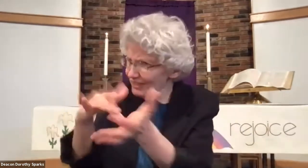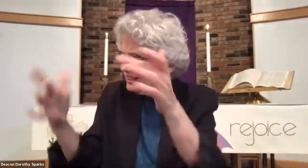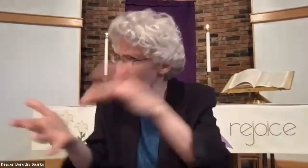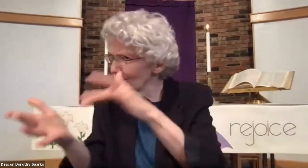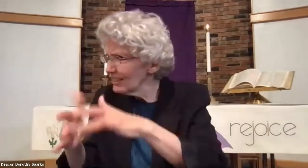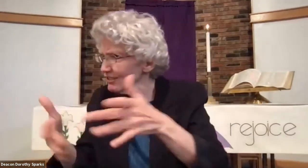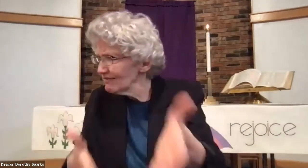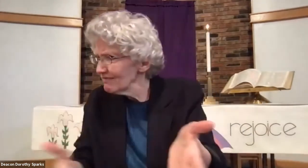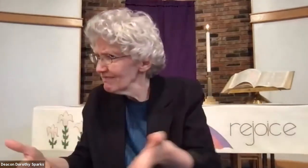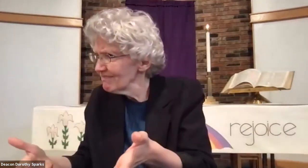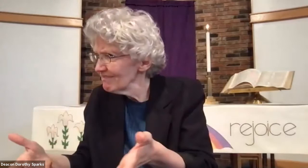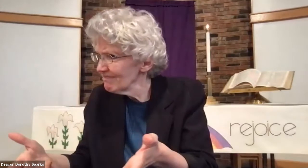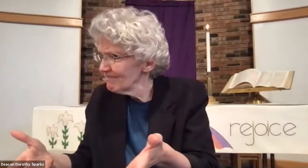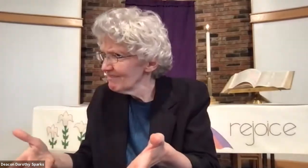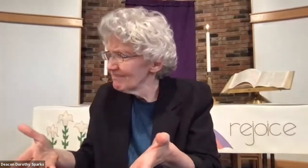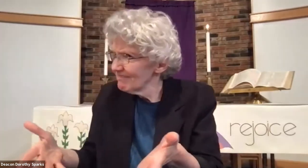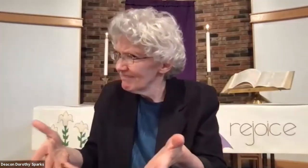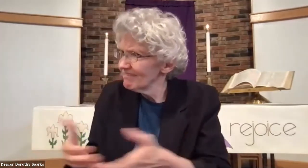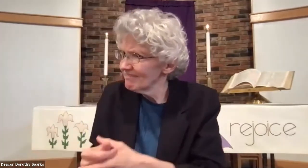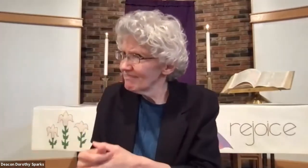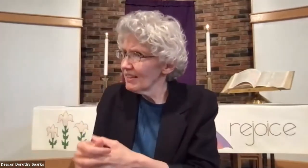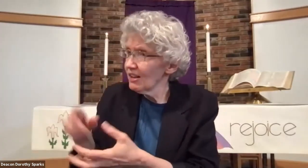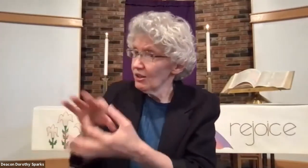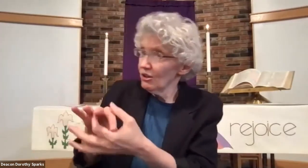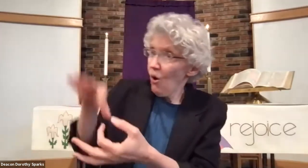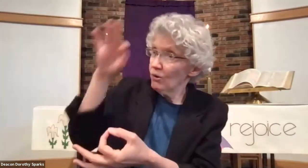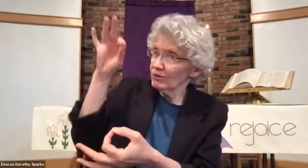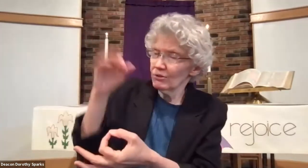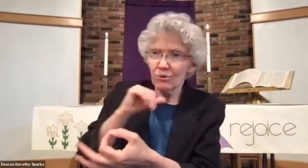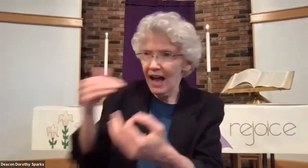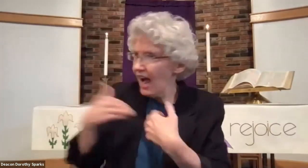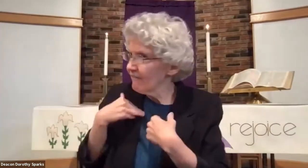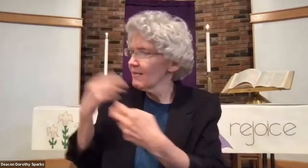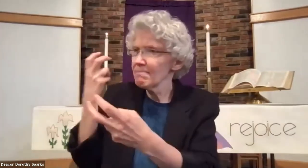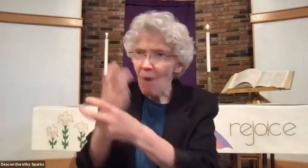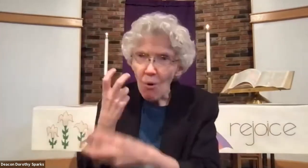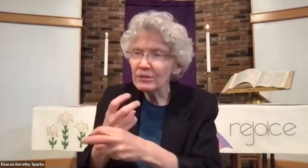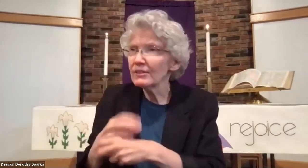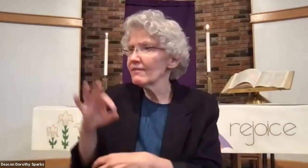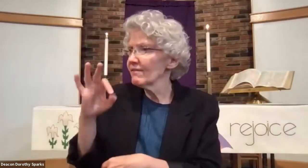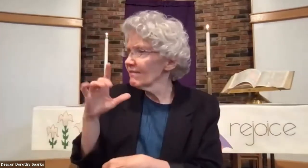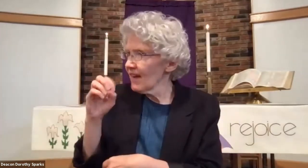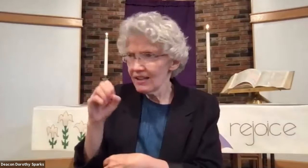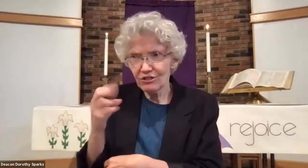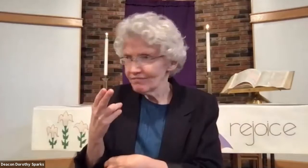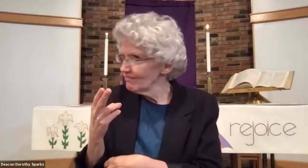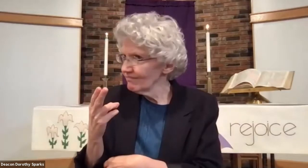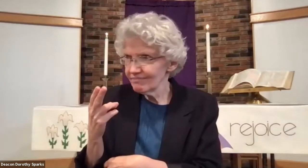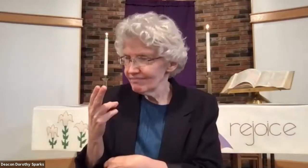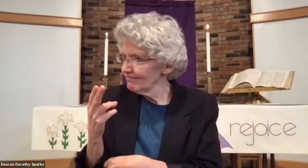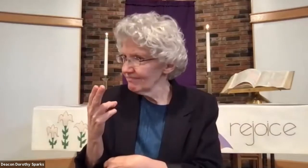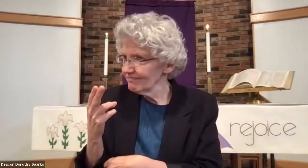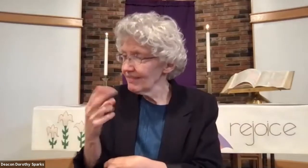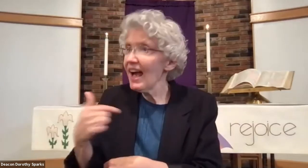hands and my feet and see who I am. Touch me and find out for yourselves. Ghosts don't have flesh